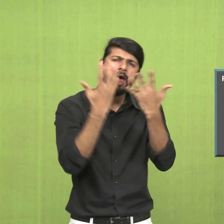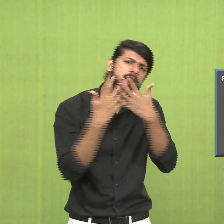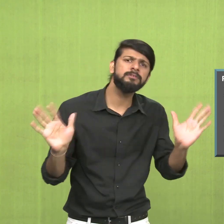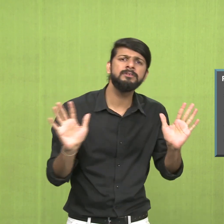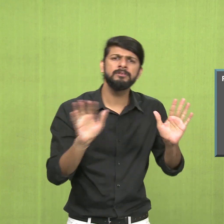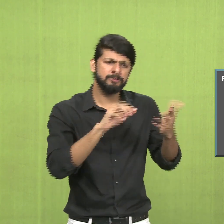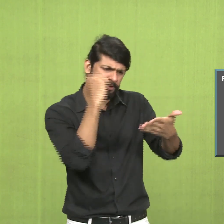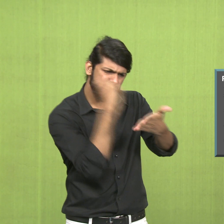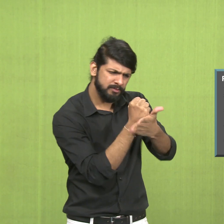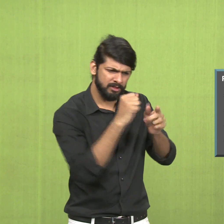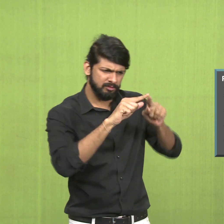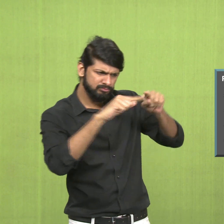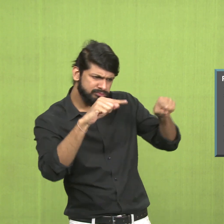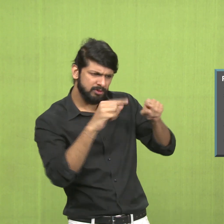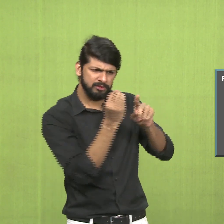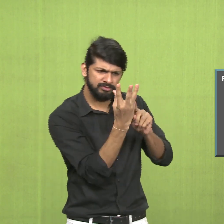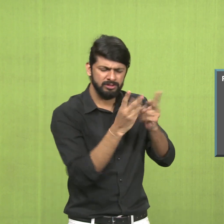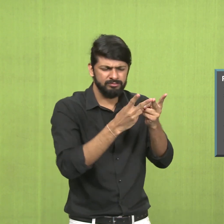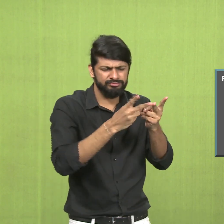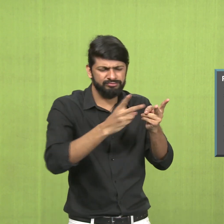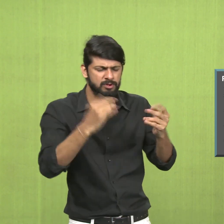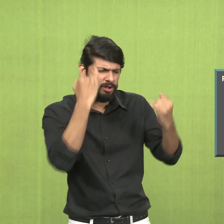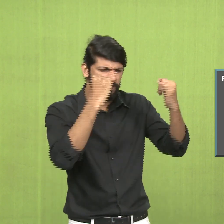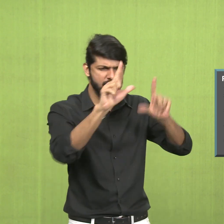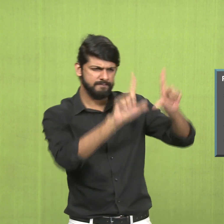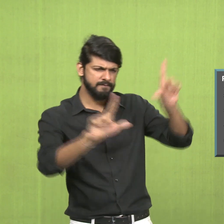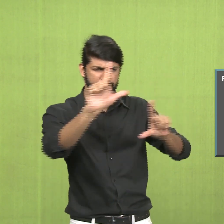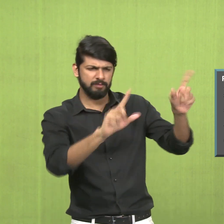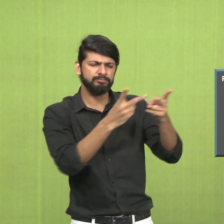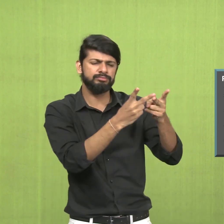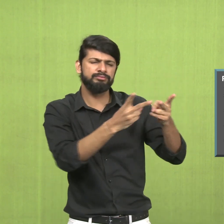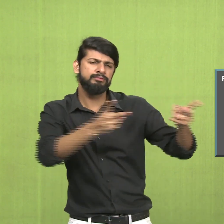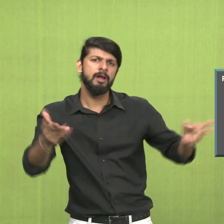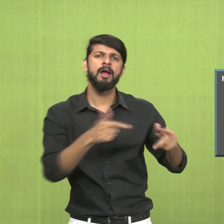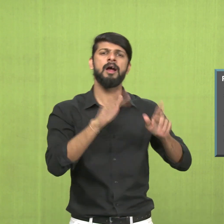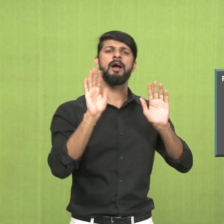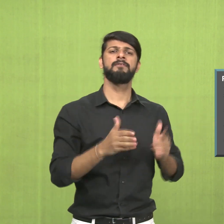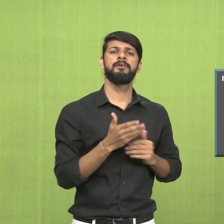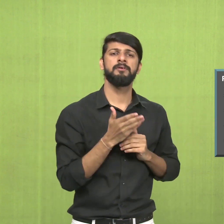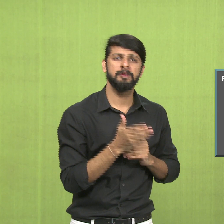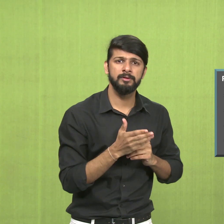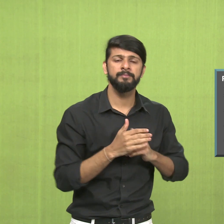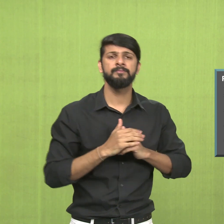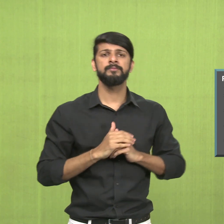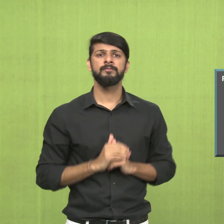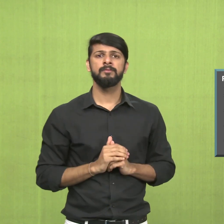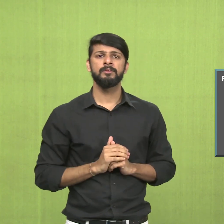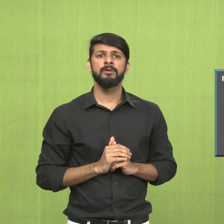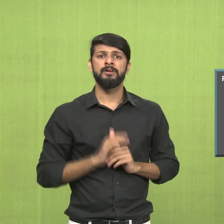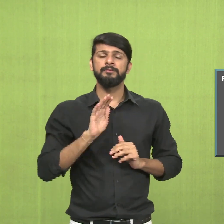were elaborately designed, and that same design was used in various kind of material